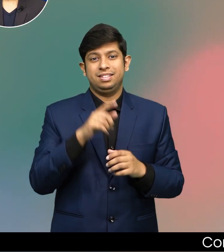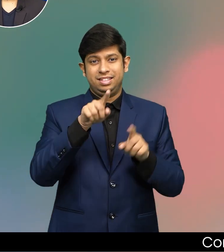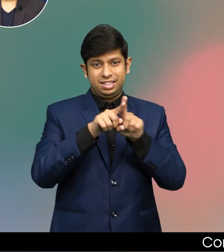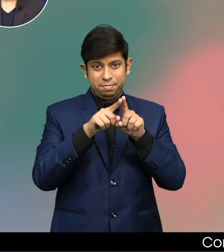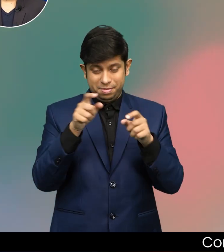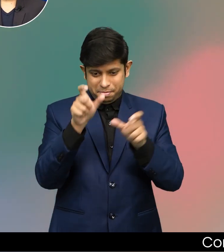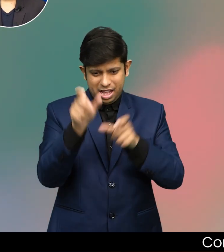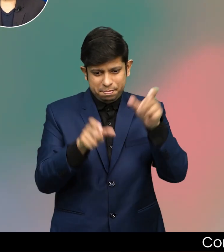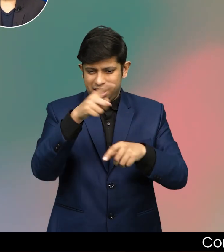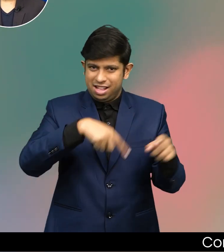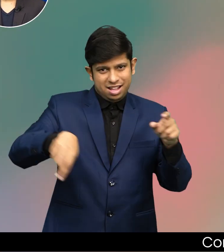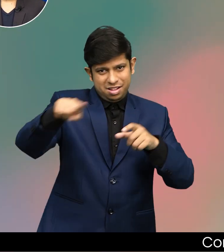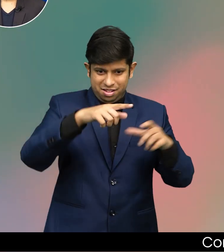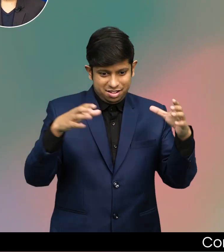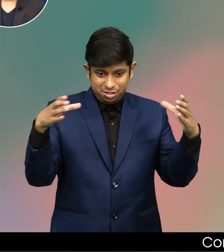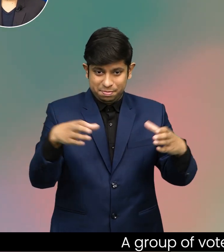Constituency.